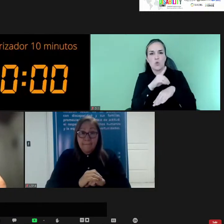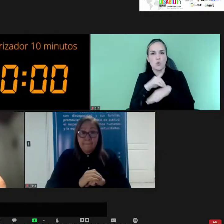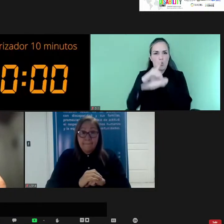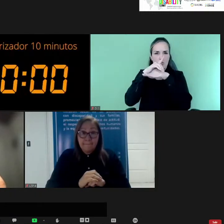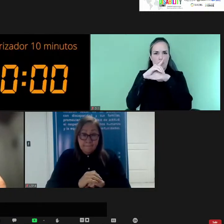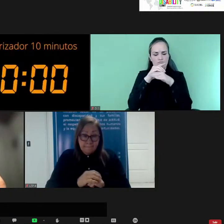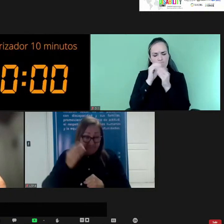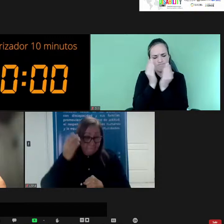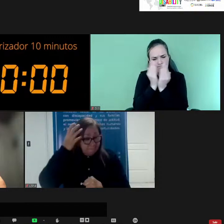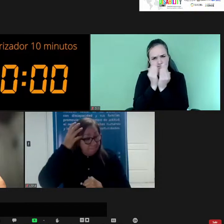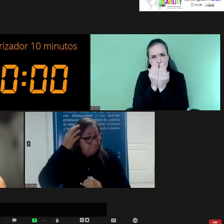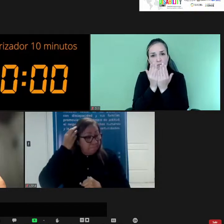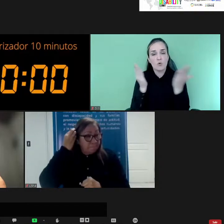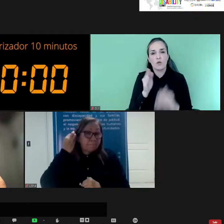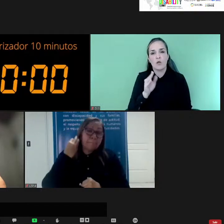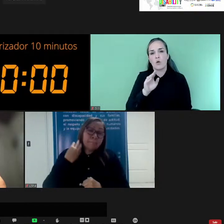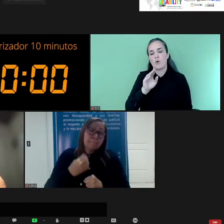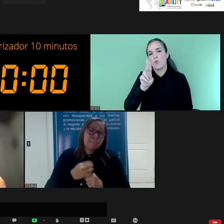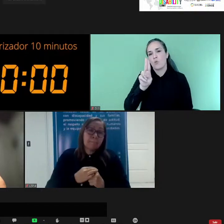unisa